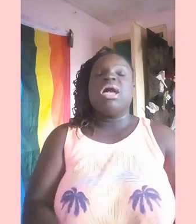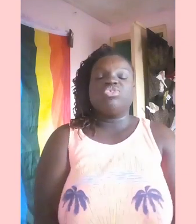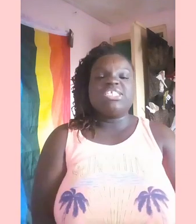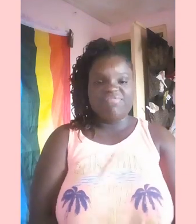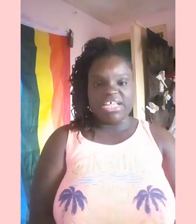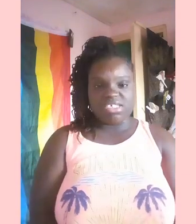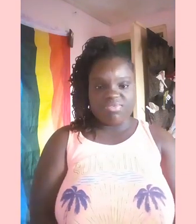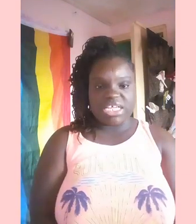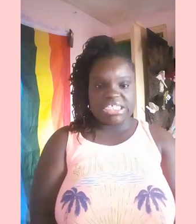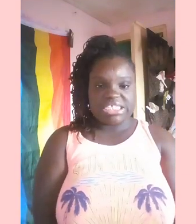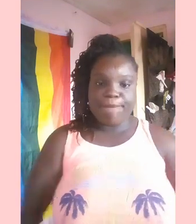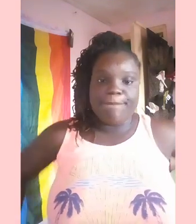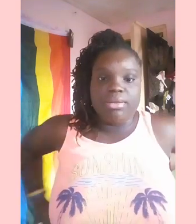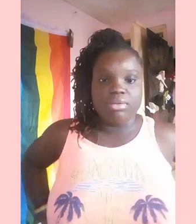trying to find something simple.